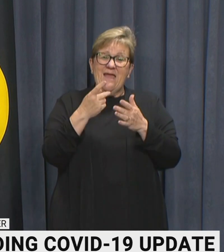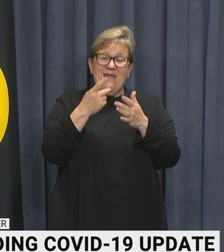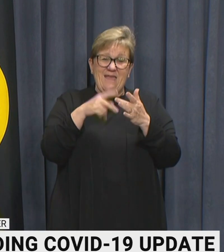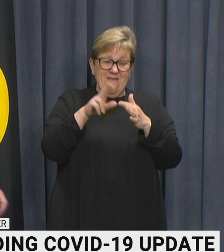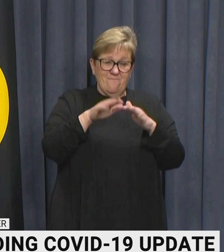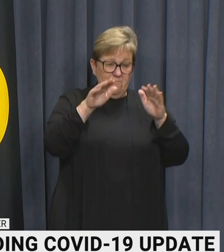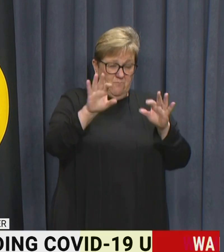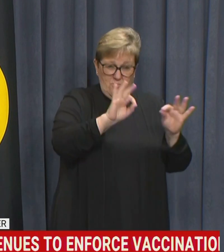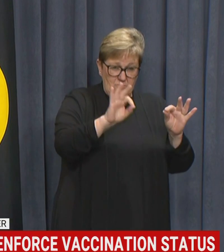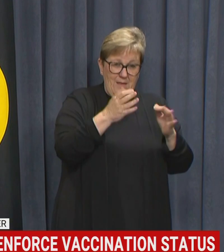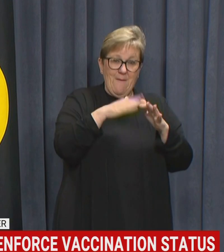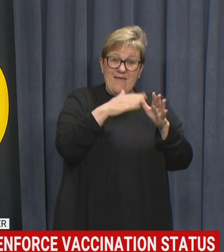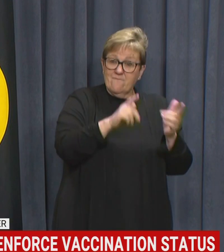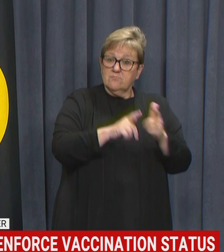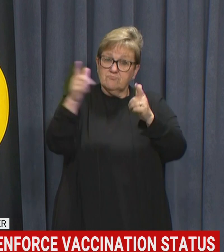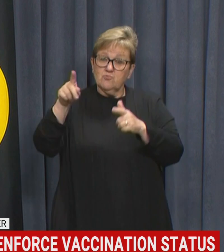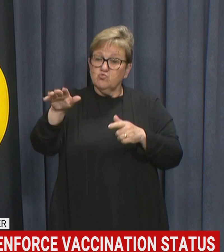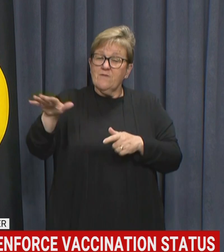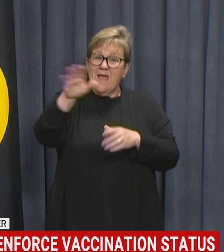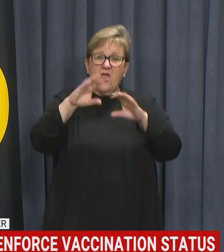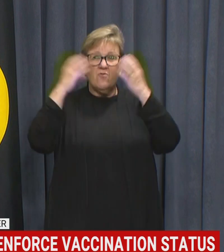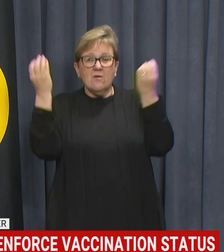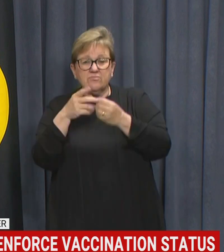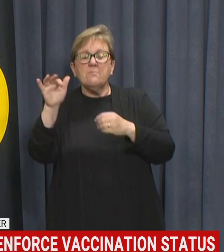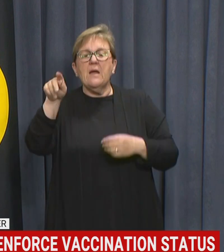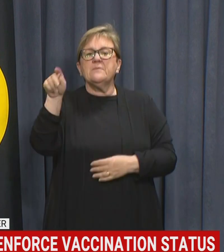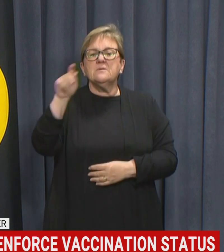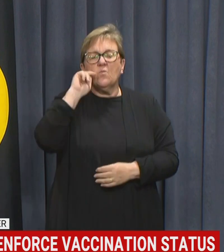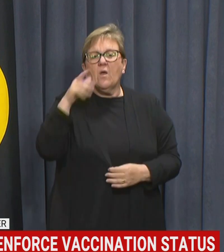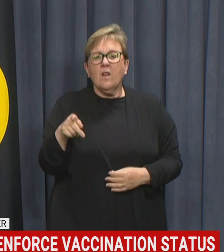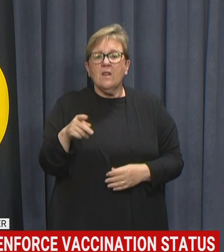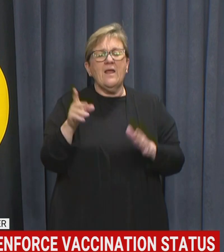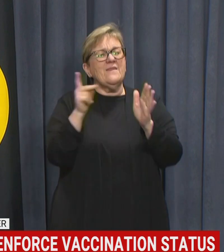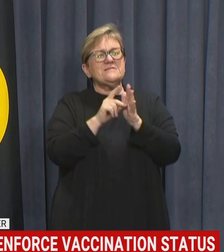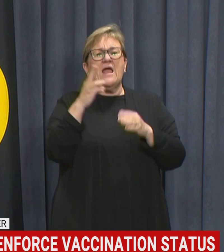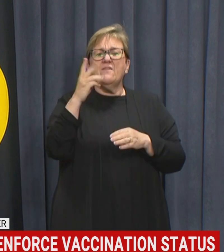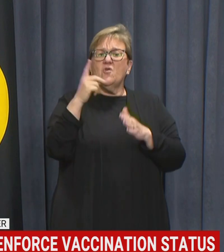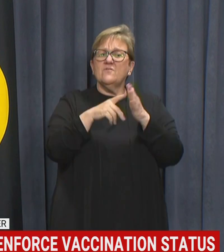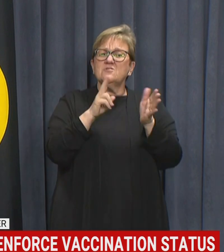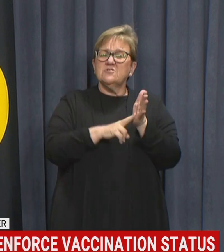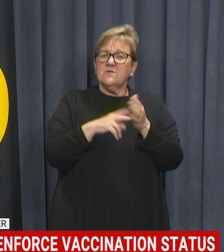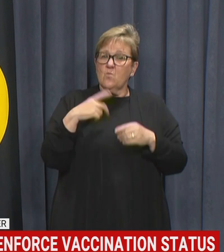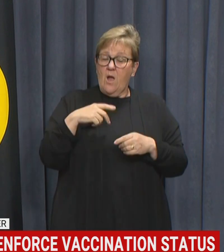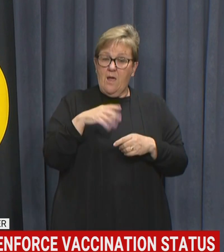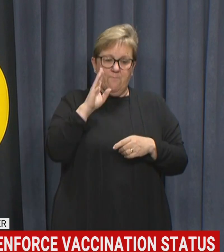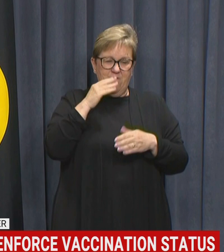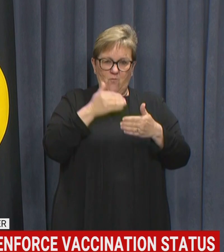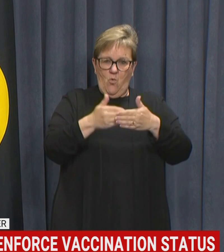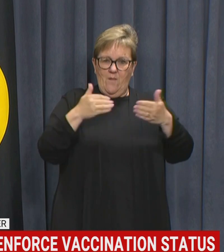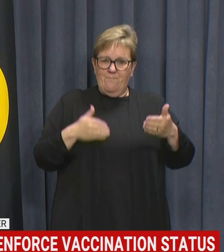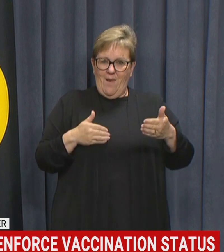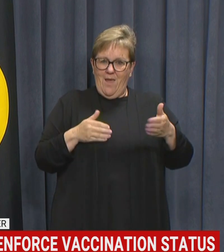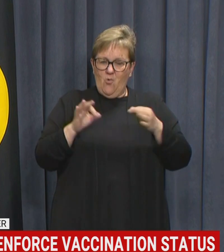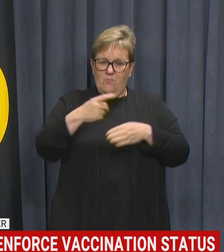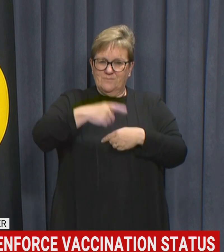listed, are exempt from the proof of vaccination requirement. The date of January 31, which is ahead of our planned safe